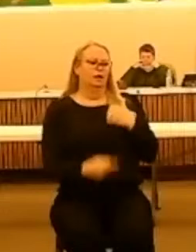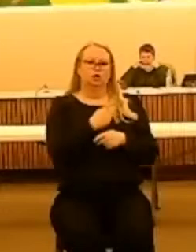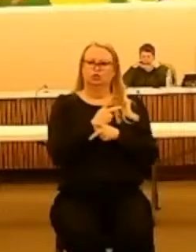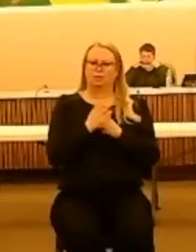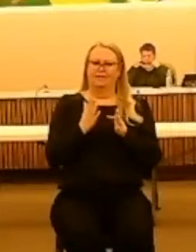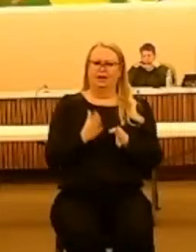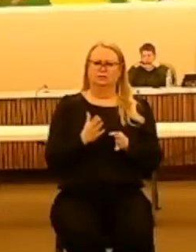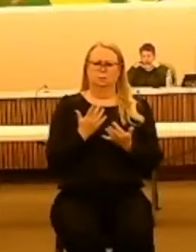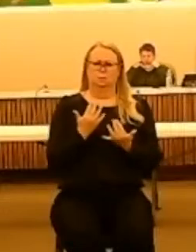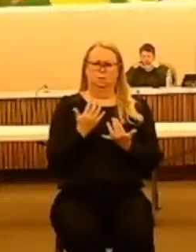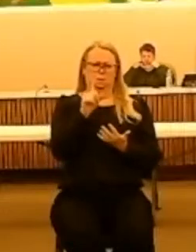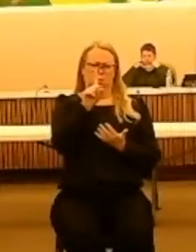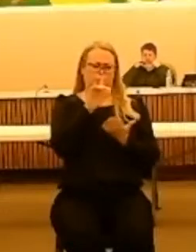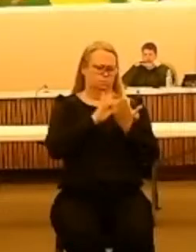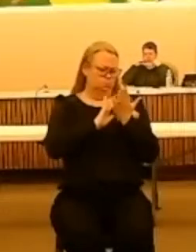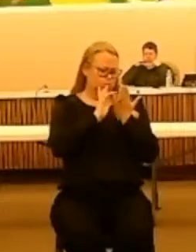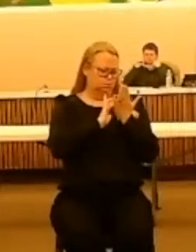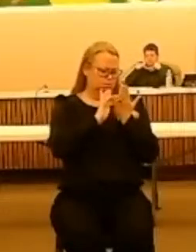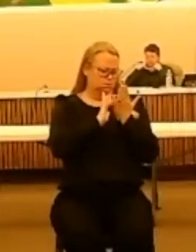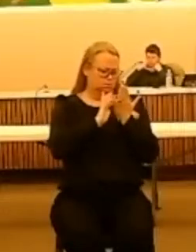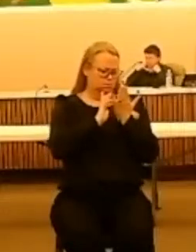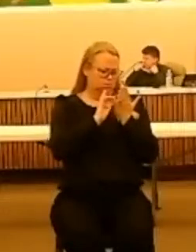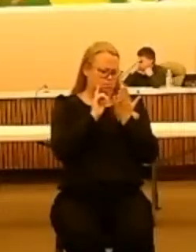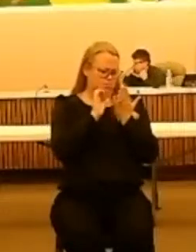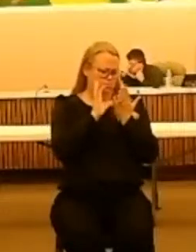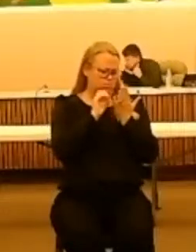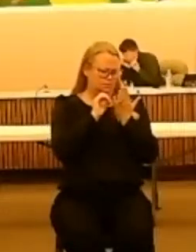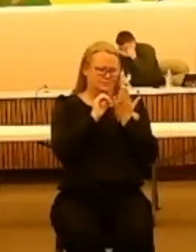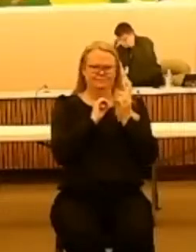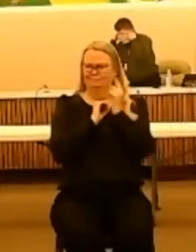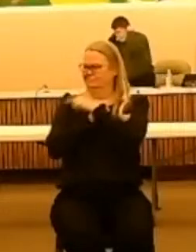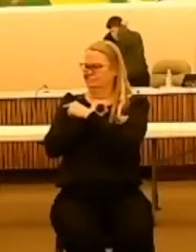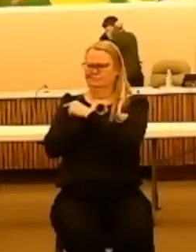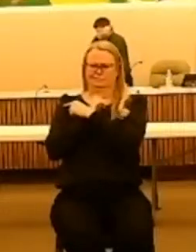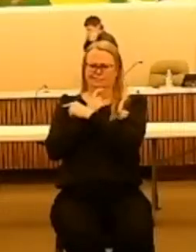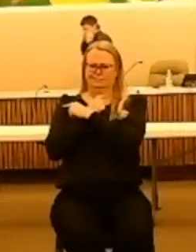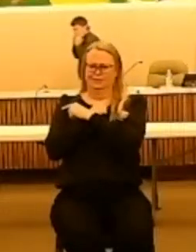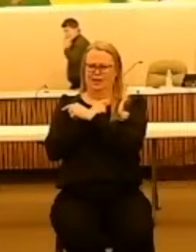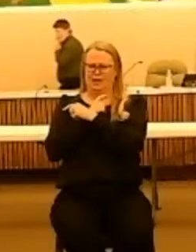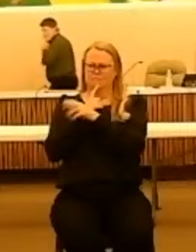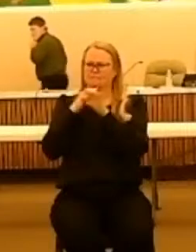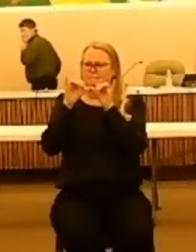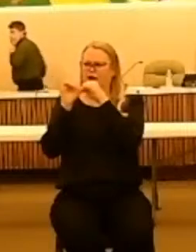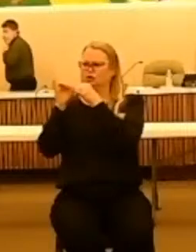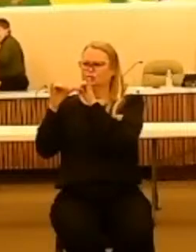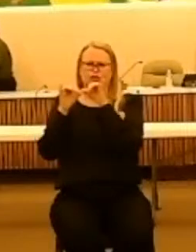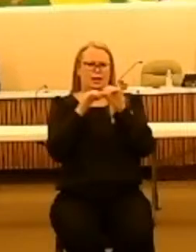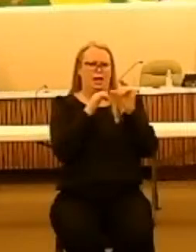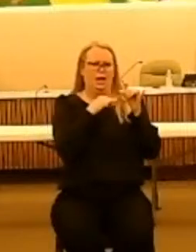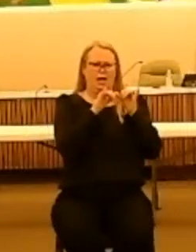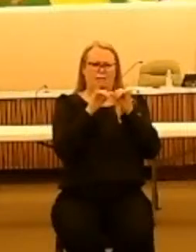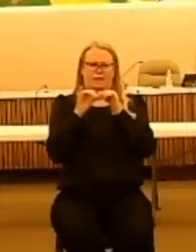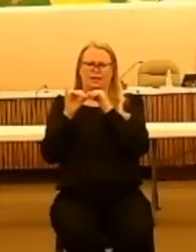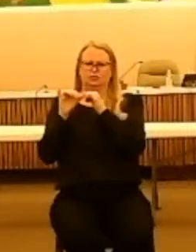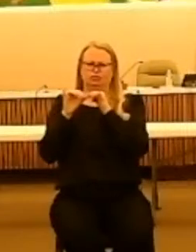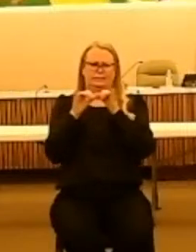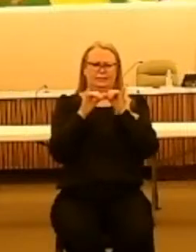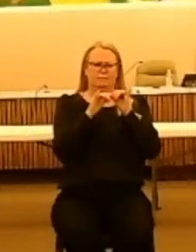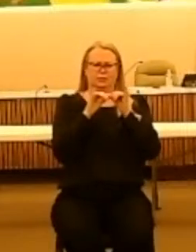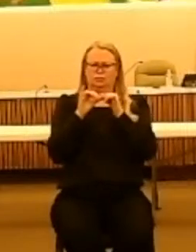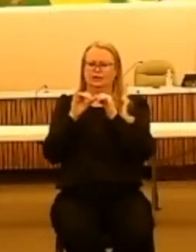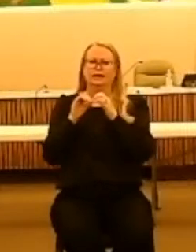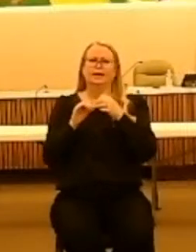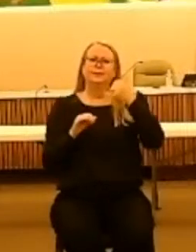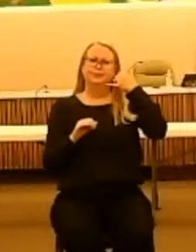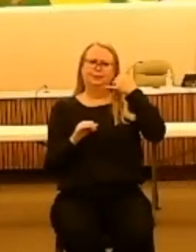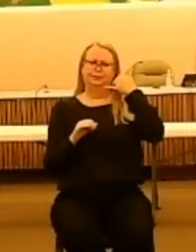the building's even within 150. Yeah, that's what I was going to ask. Based on my Post-it note calculations